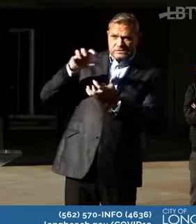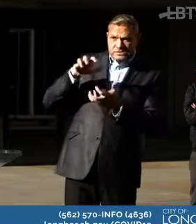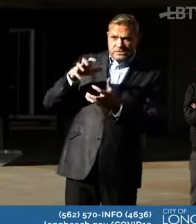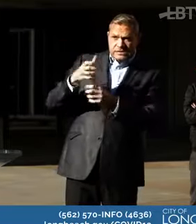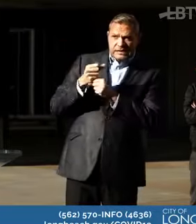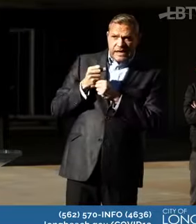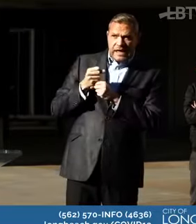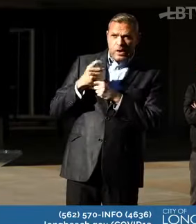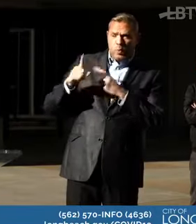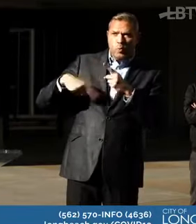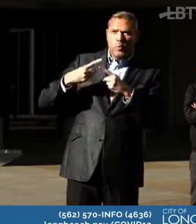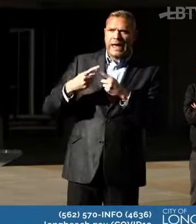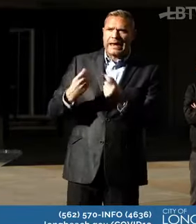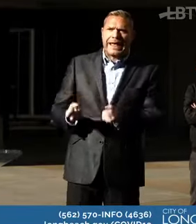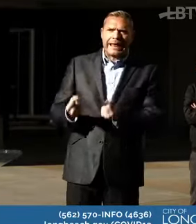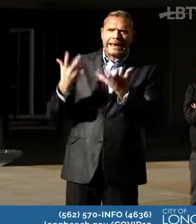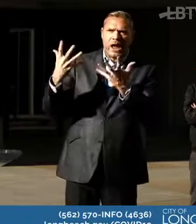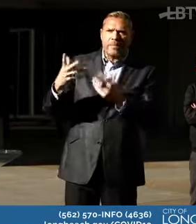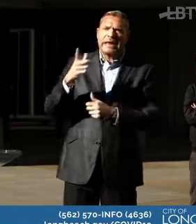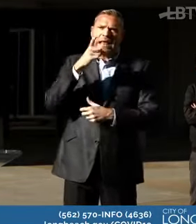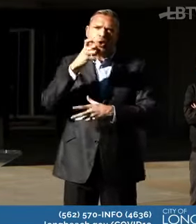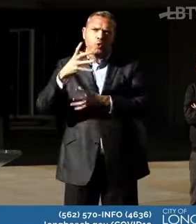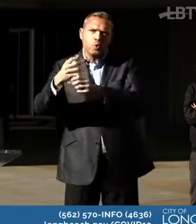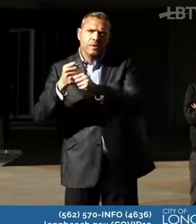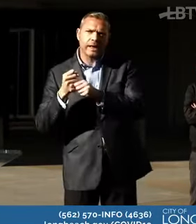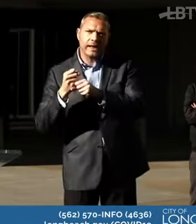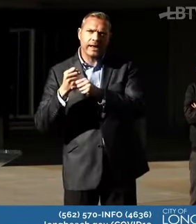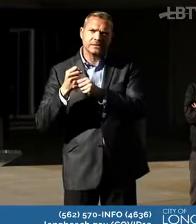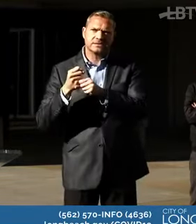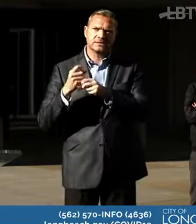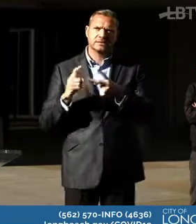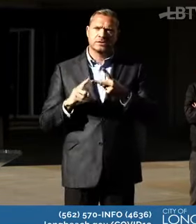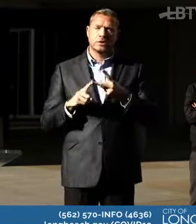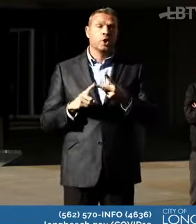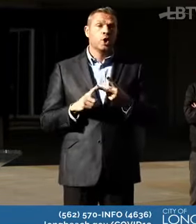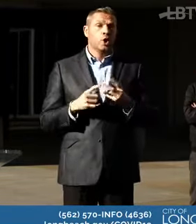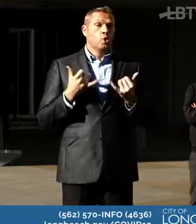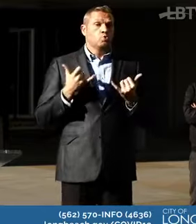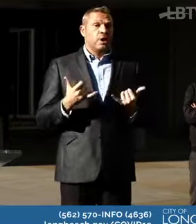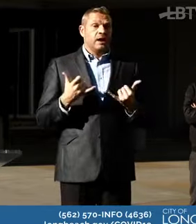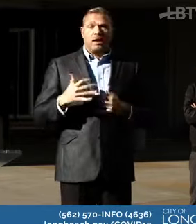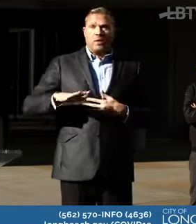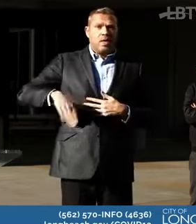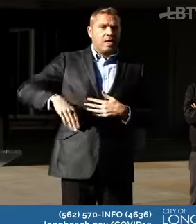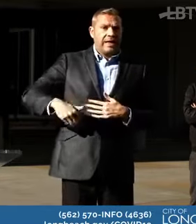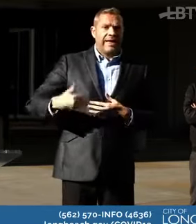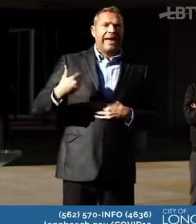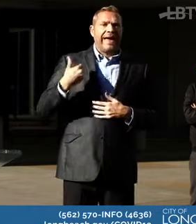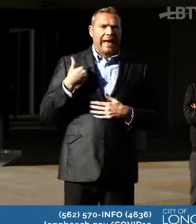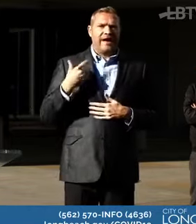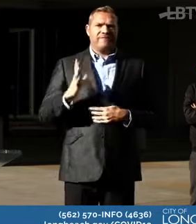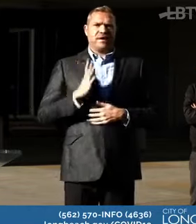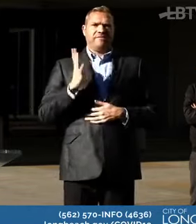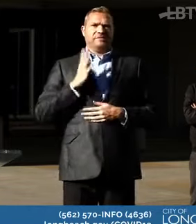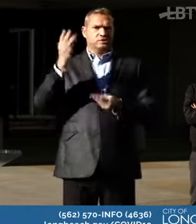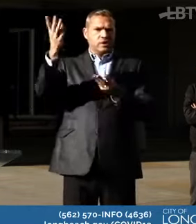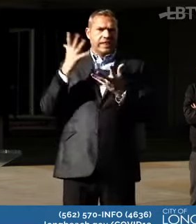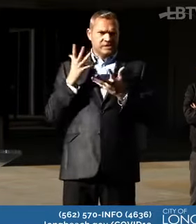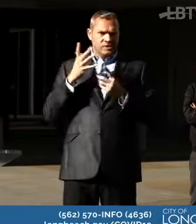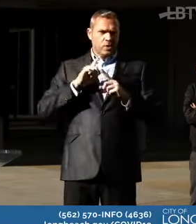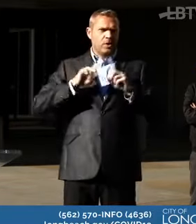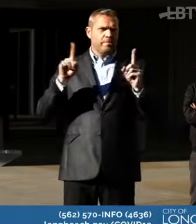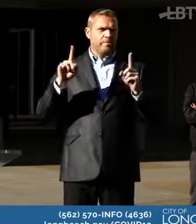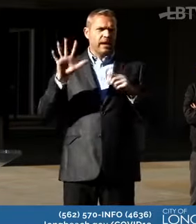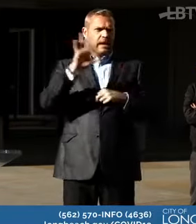will it include? And who will receive those next vaccines? No official word, but we anticipate to receive it about 3 to